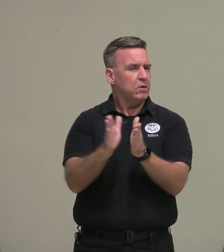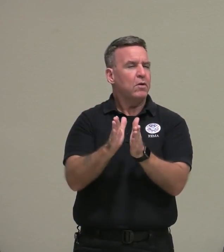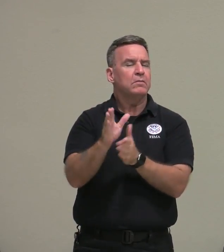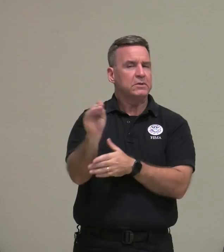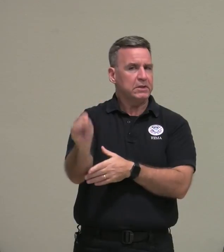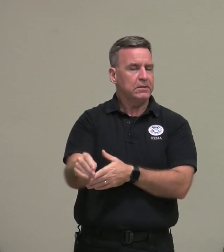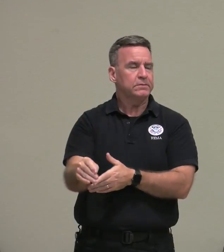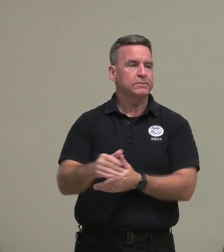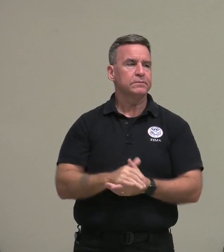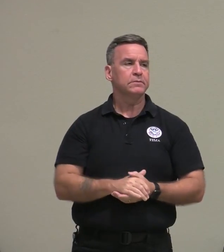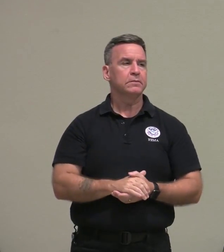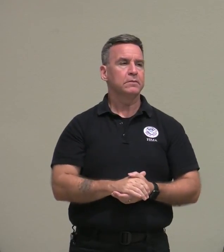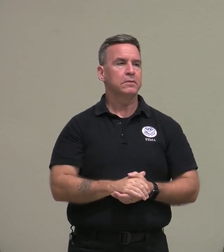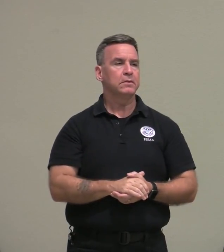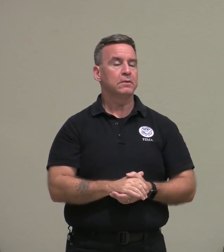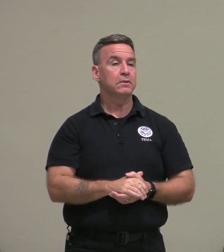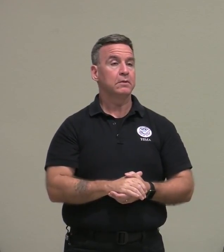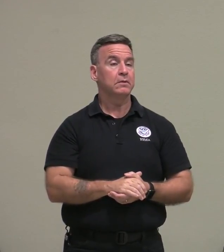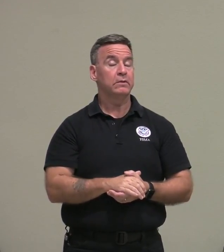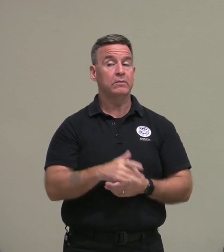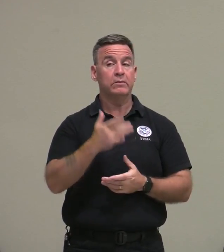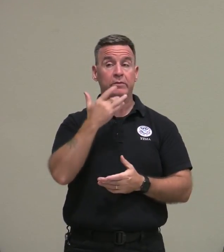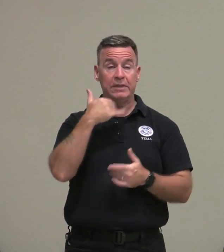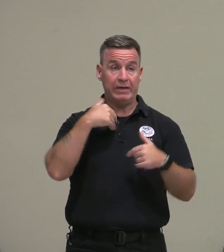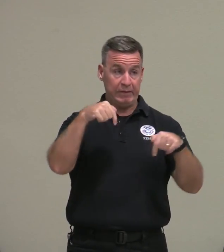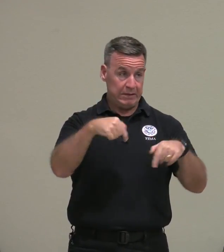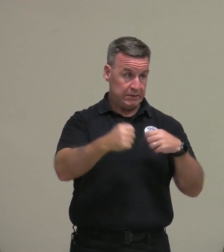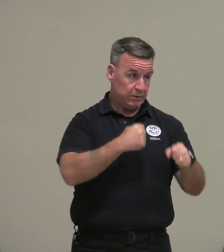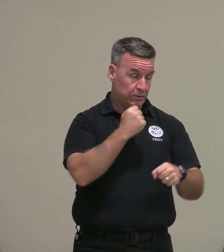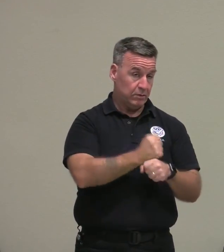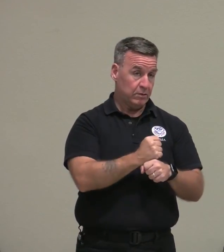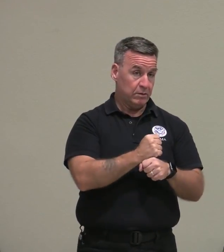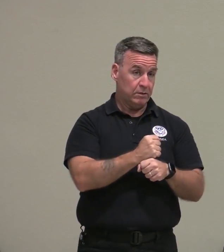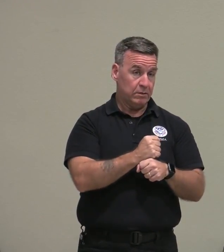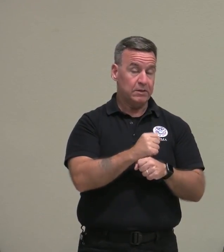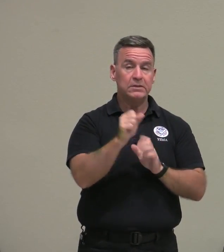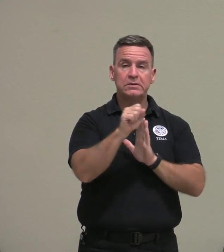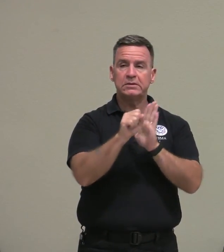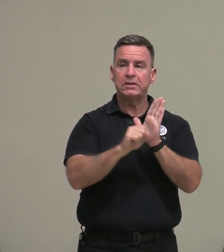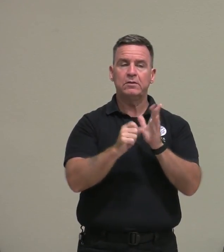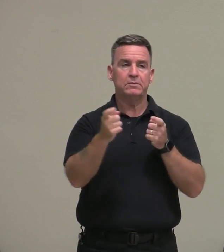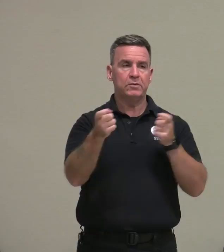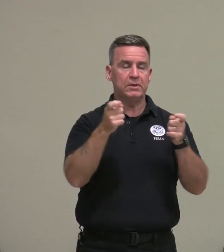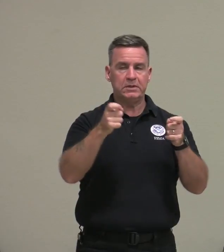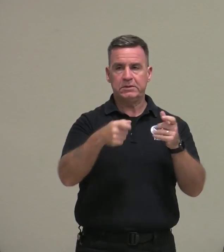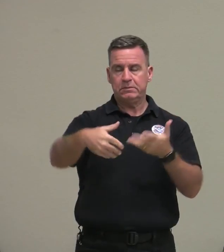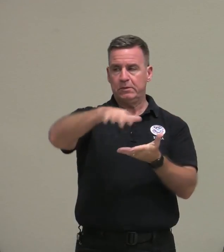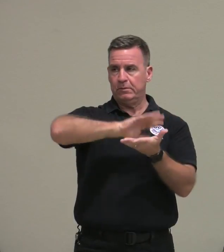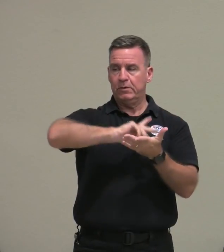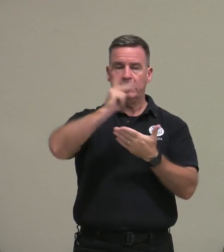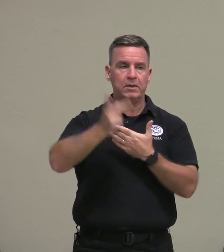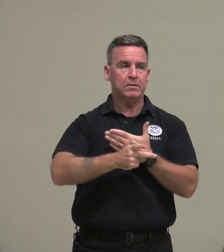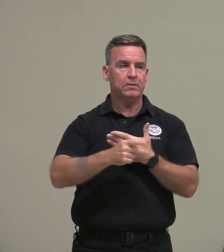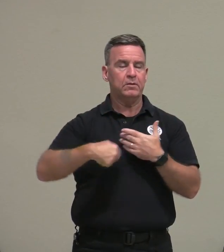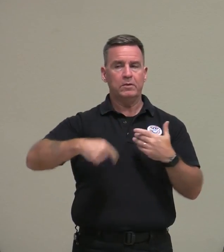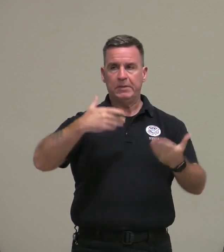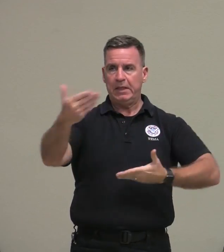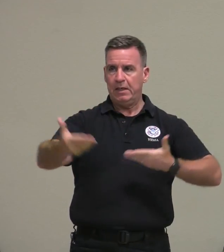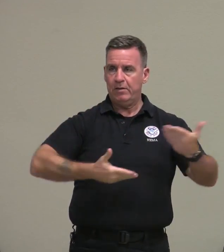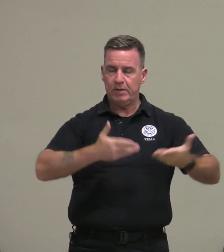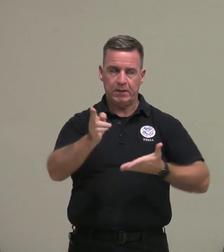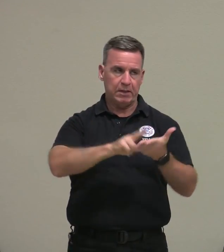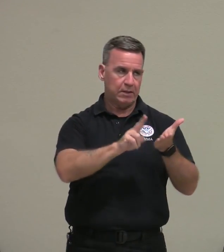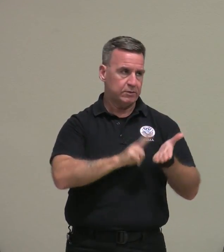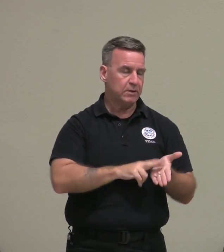percentage. What we're fortunate to have this year is the state will be running this debris program. We'll be hiring the